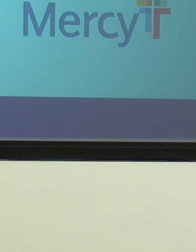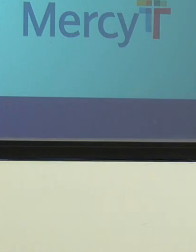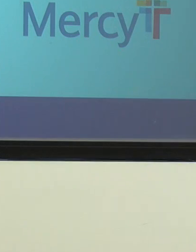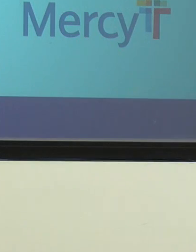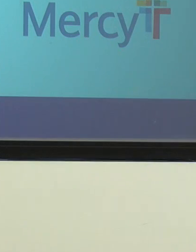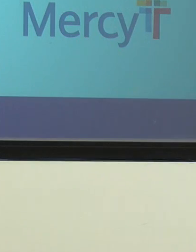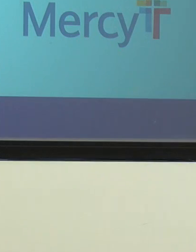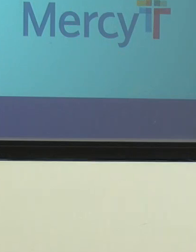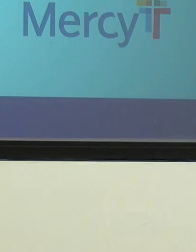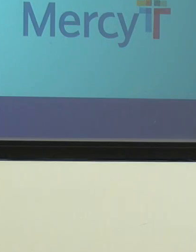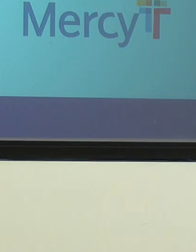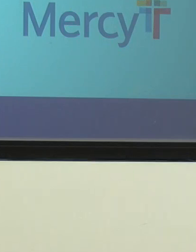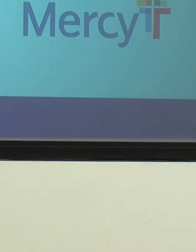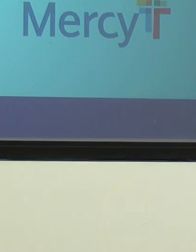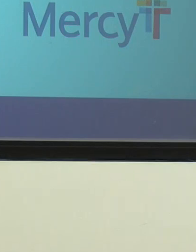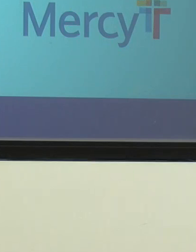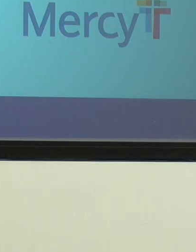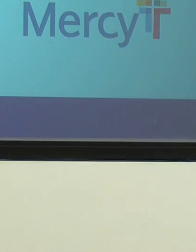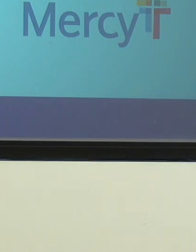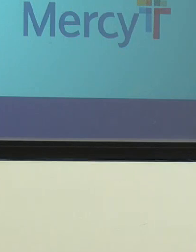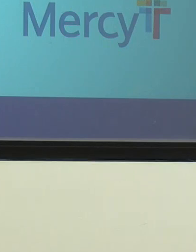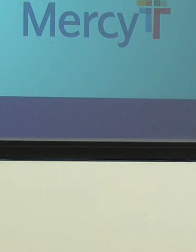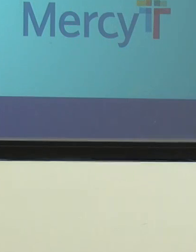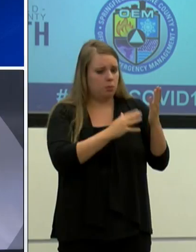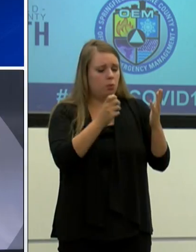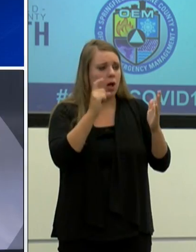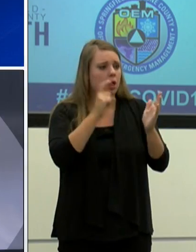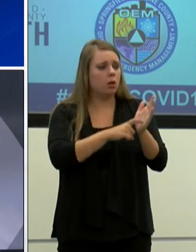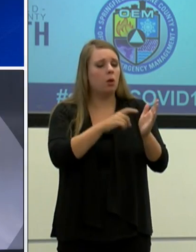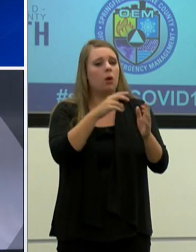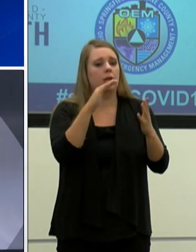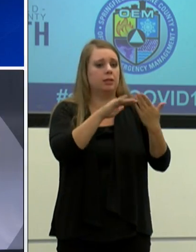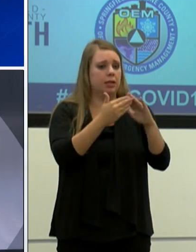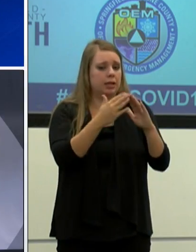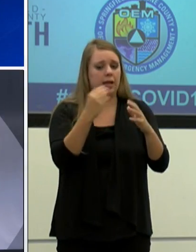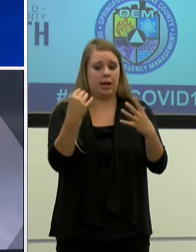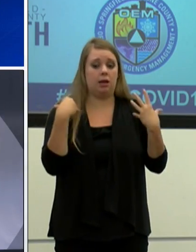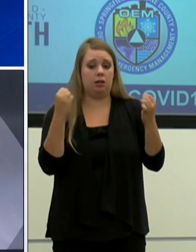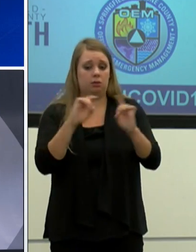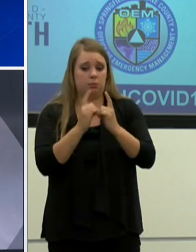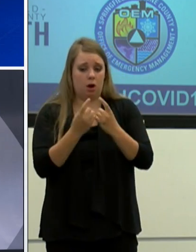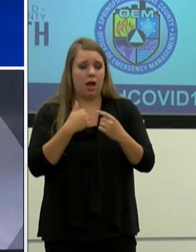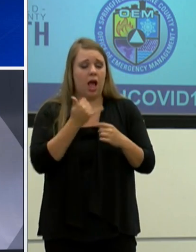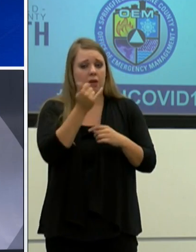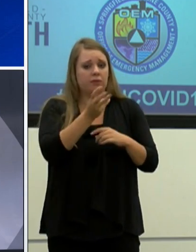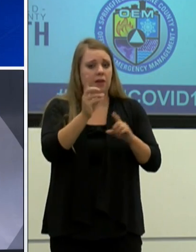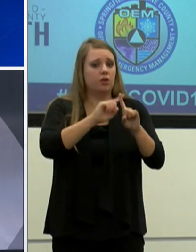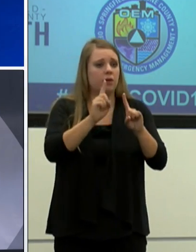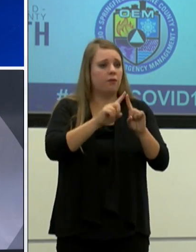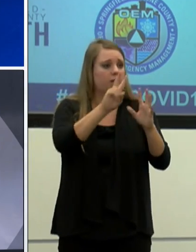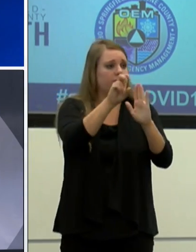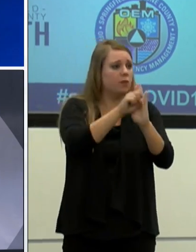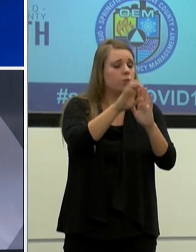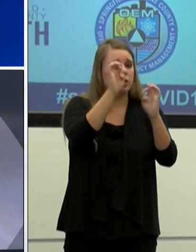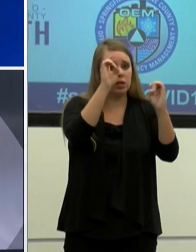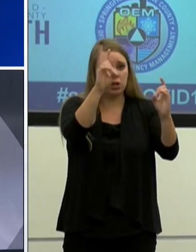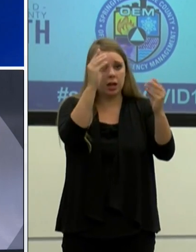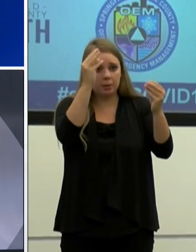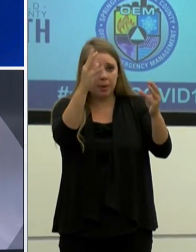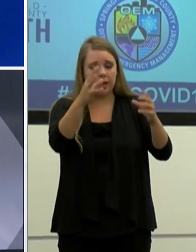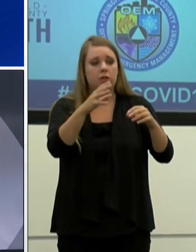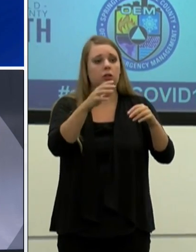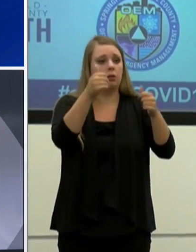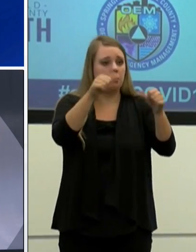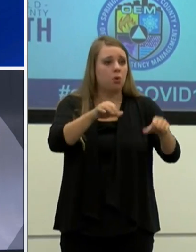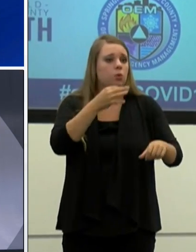Clay, mentioned those preventative steps. Um, I just want to point out that the city and the health department have several videos. All right. That was the last